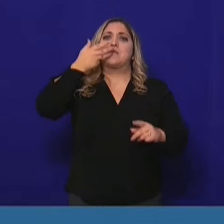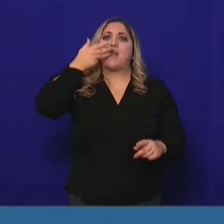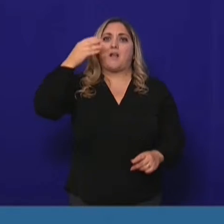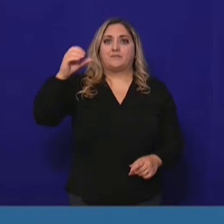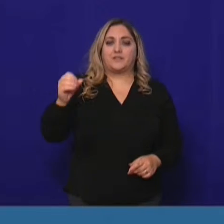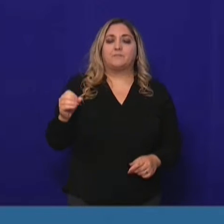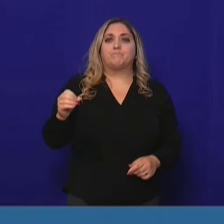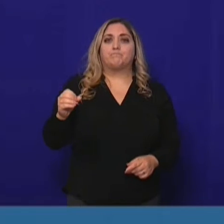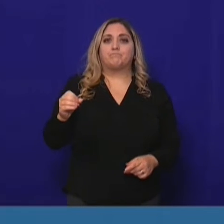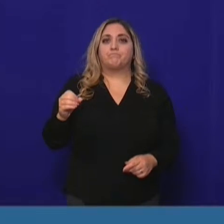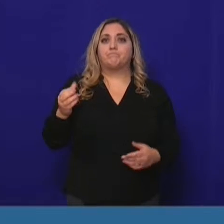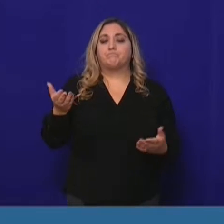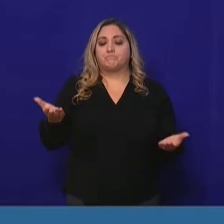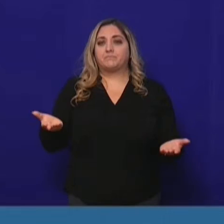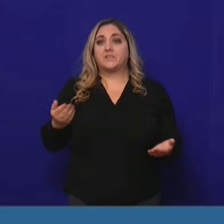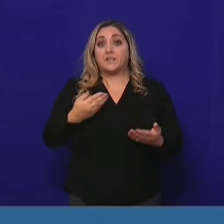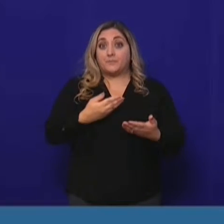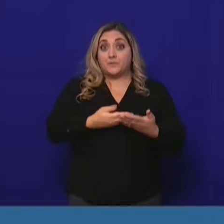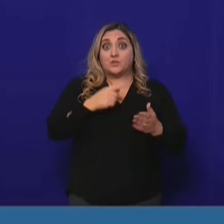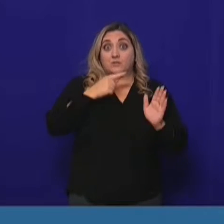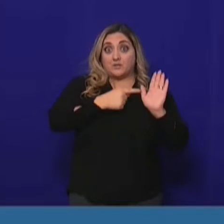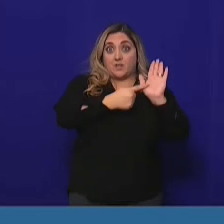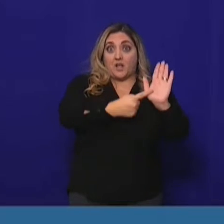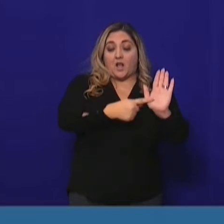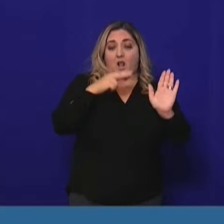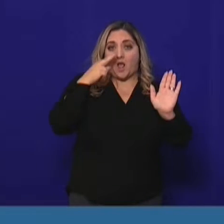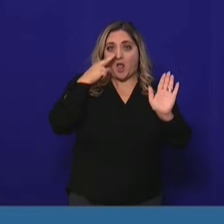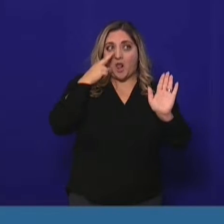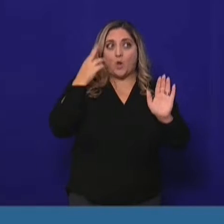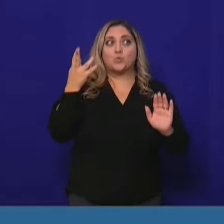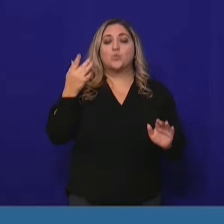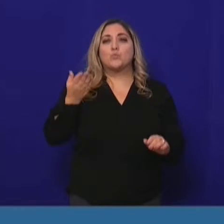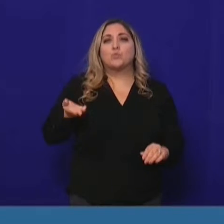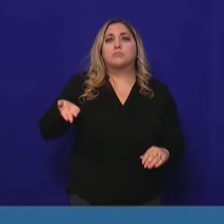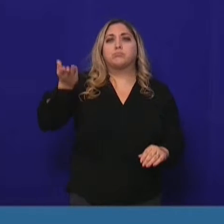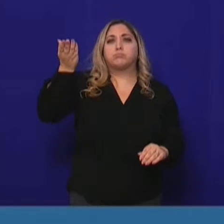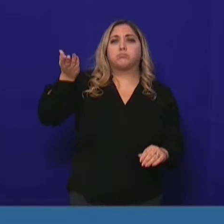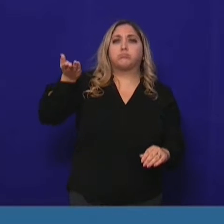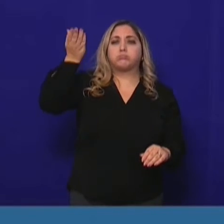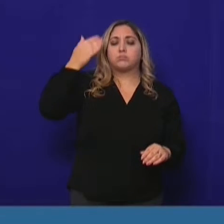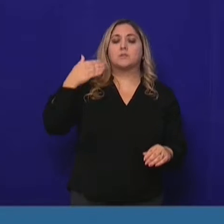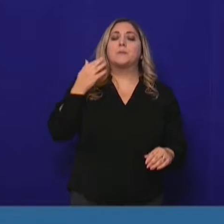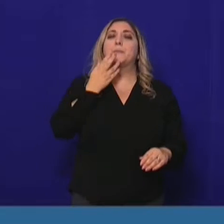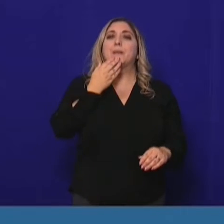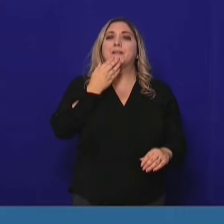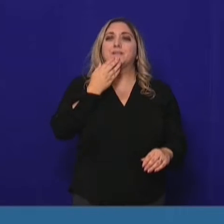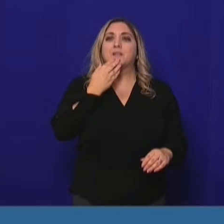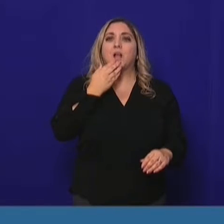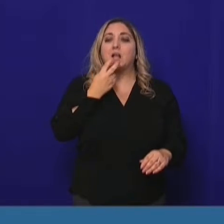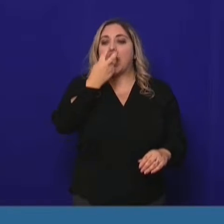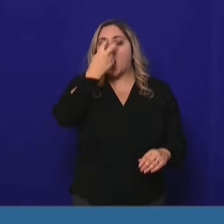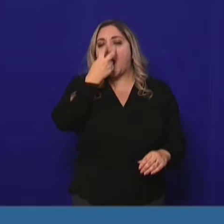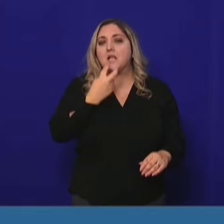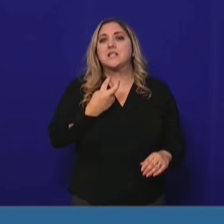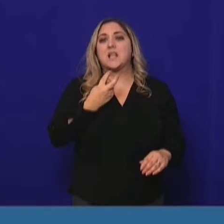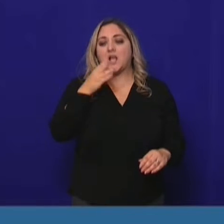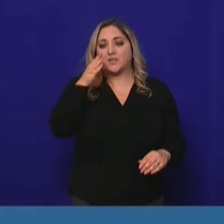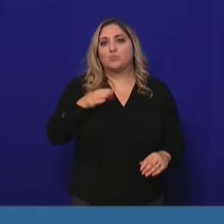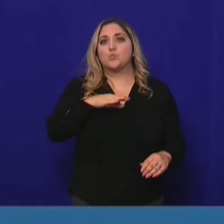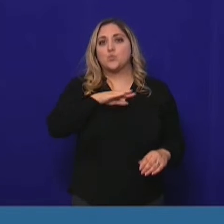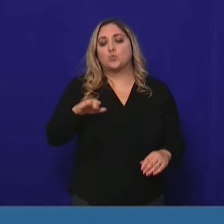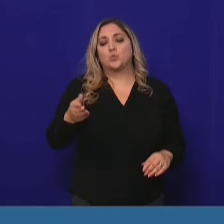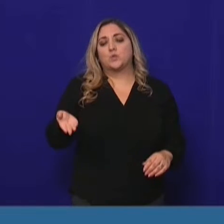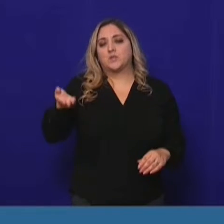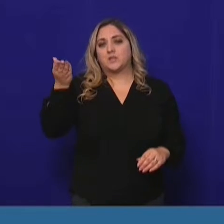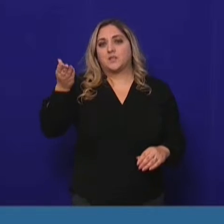sena. U bħalma qegħdin taraw aħna l-pik tal-każijiet li mietu kienu iktar fl-anzjani u għalhekk